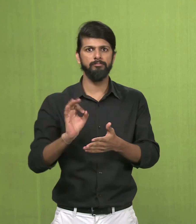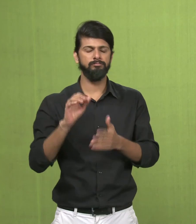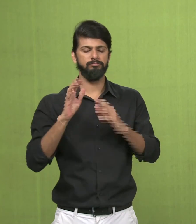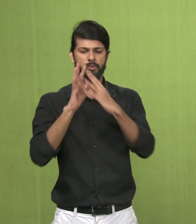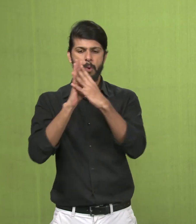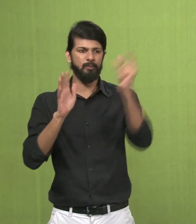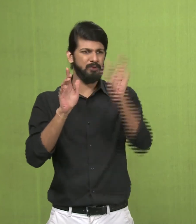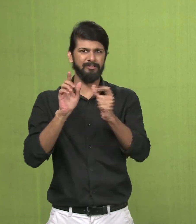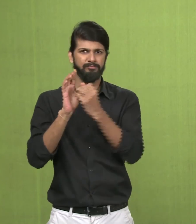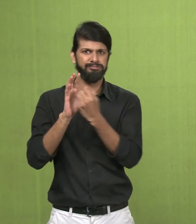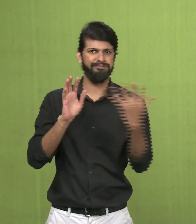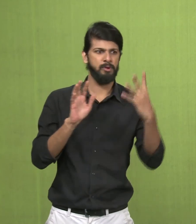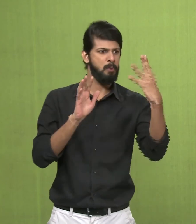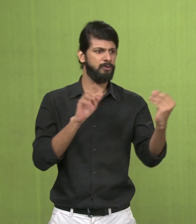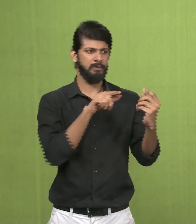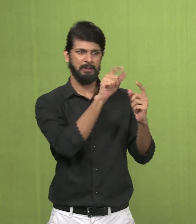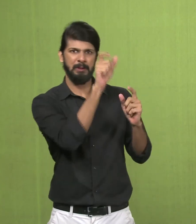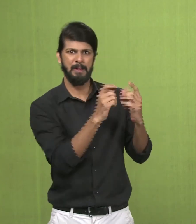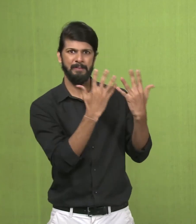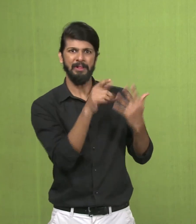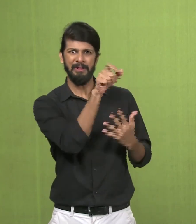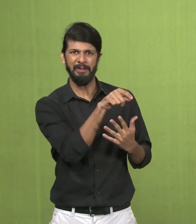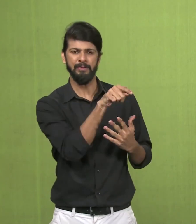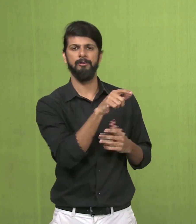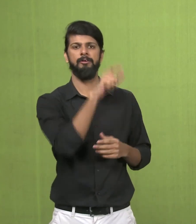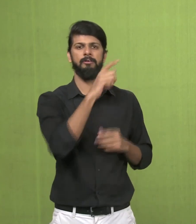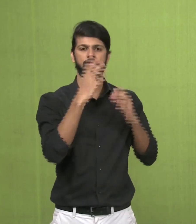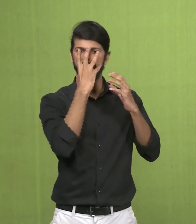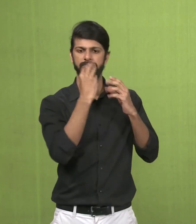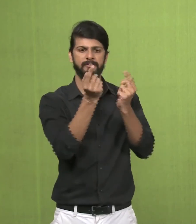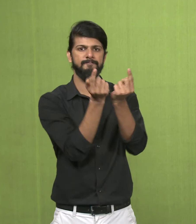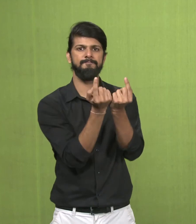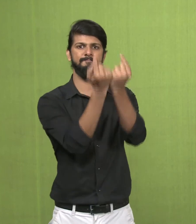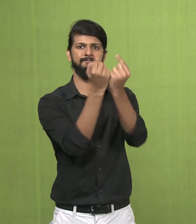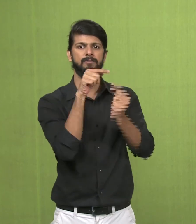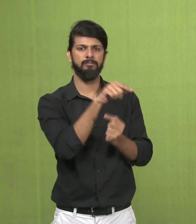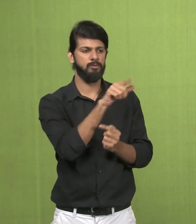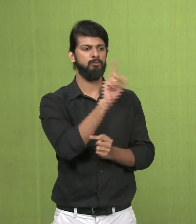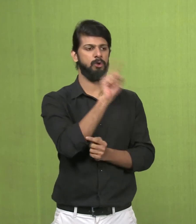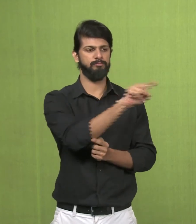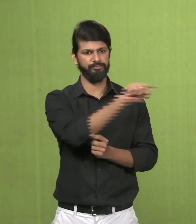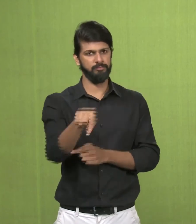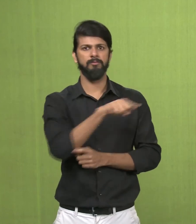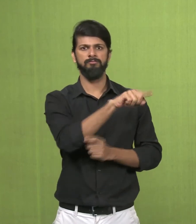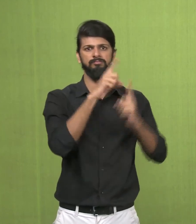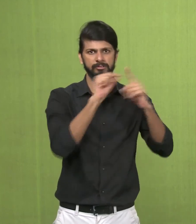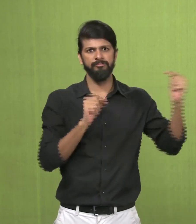in a bid to save earth, sent one of his avatars, which is the Varaha avatar, to